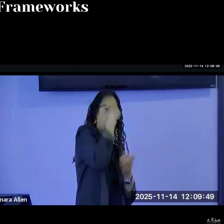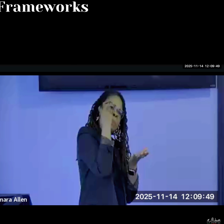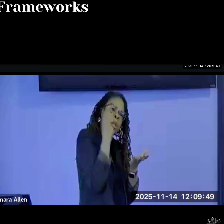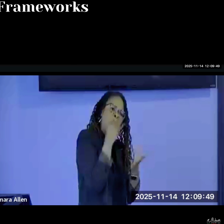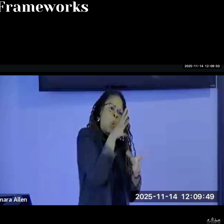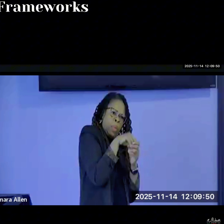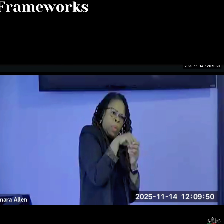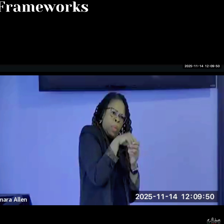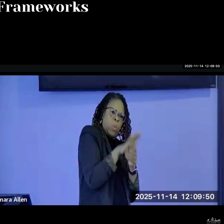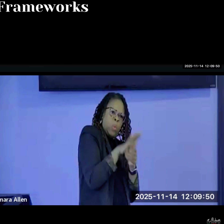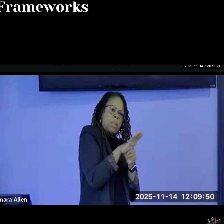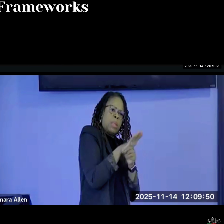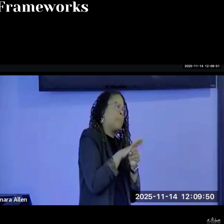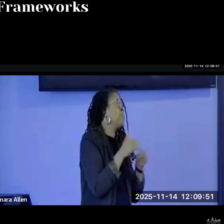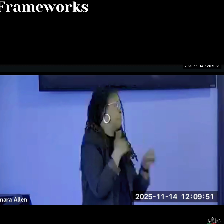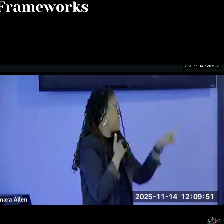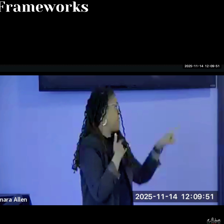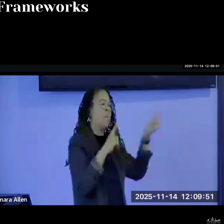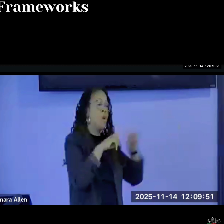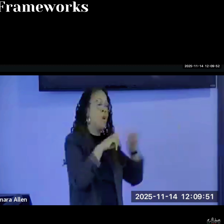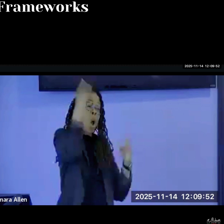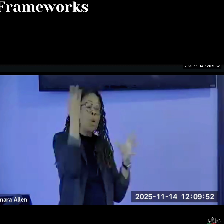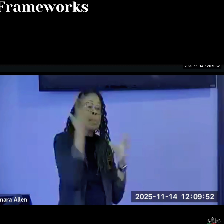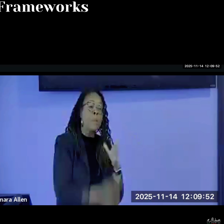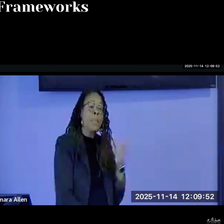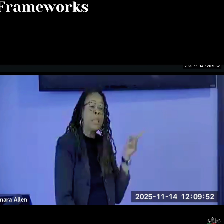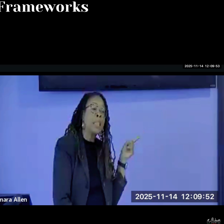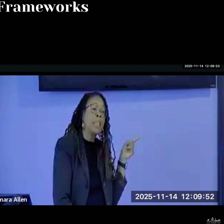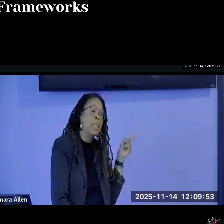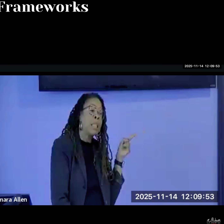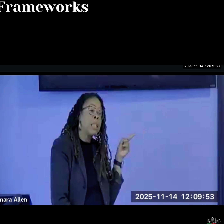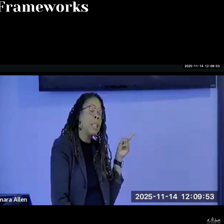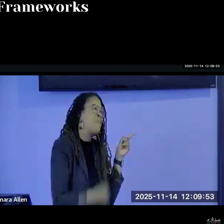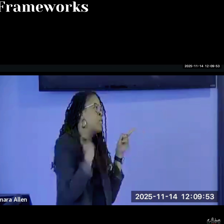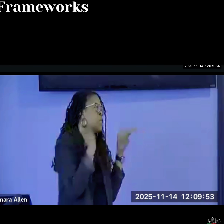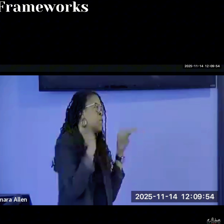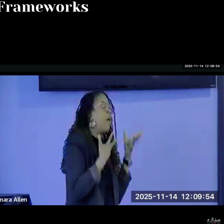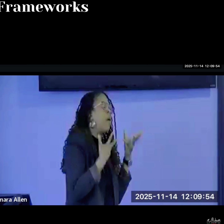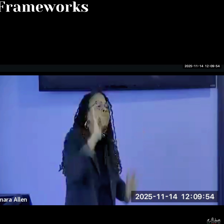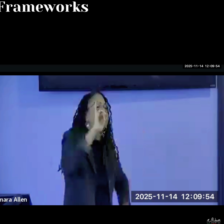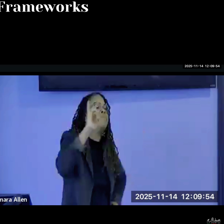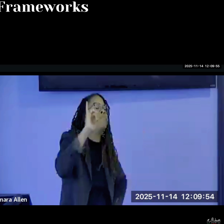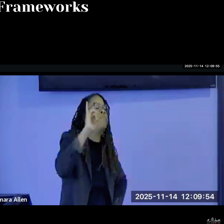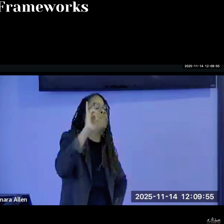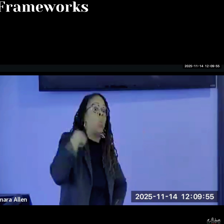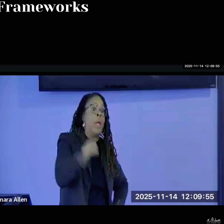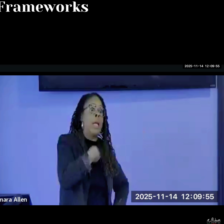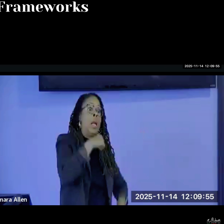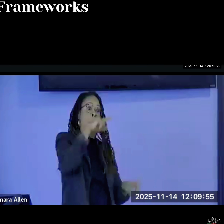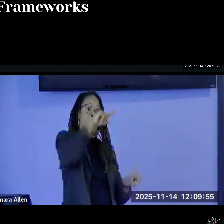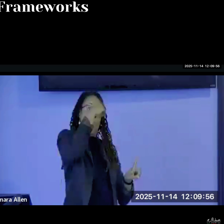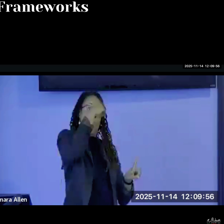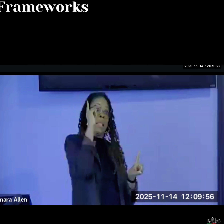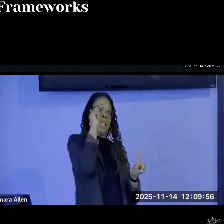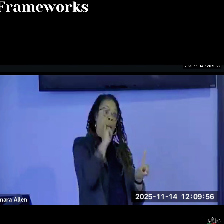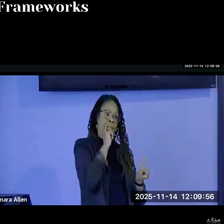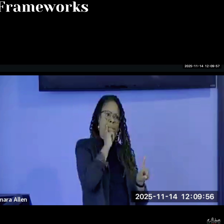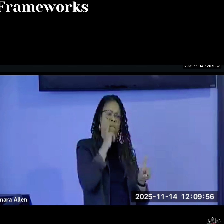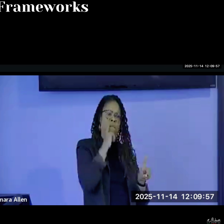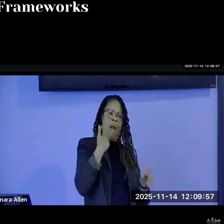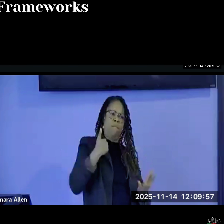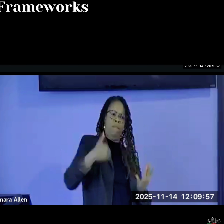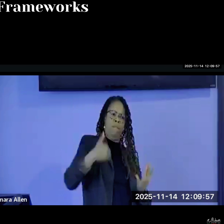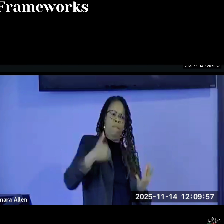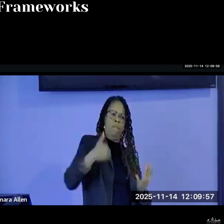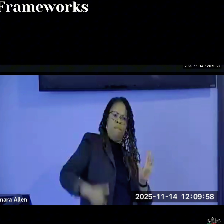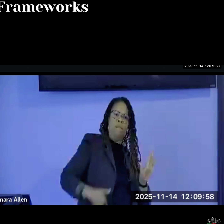saw this already impacting Black students, and I believe the deaf experience is missing here too. And